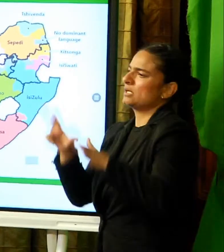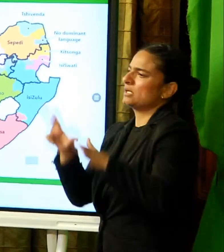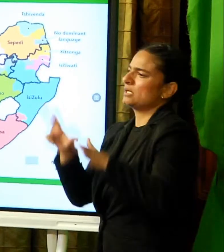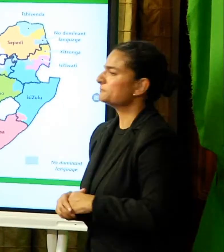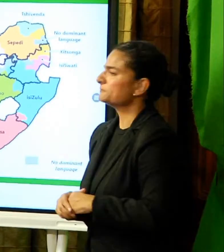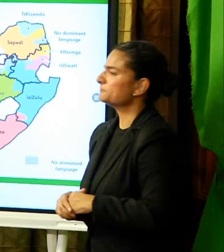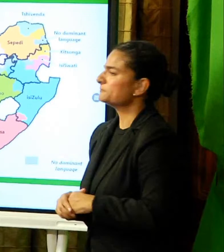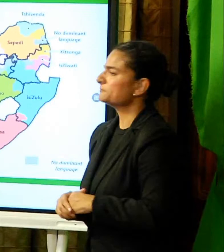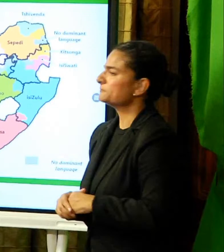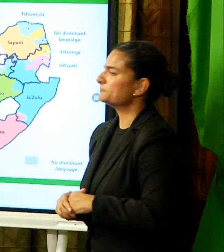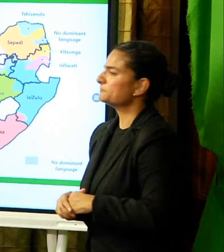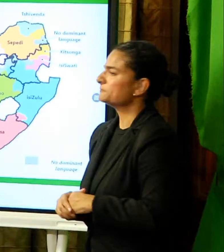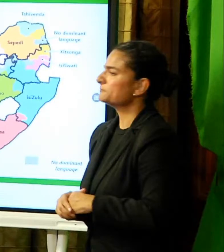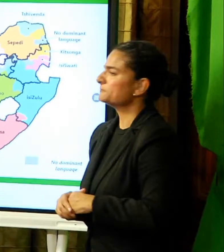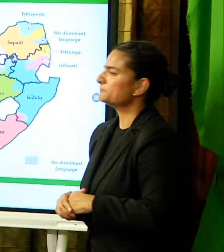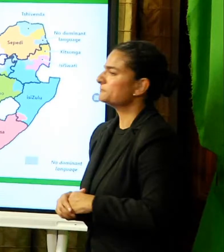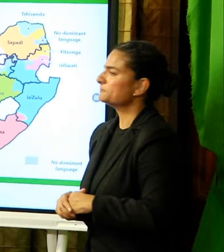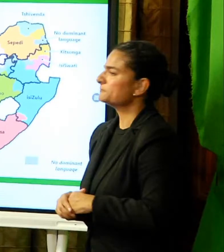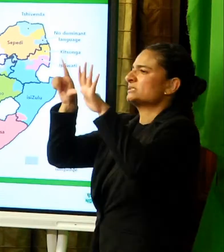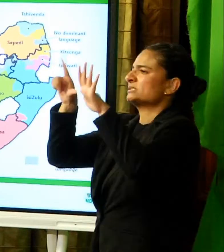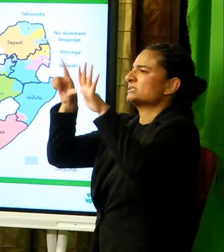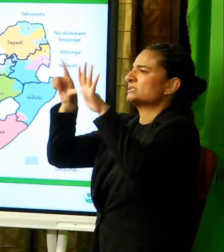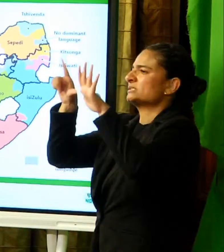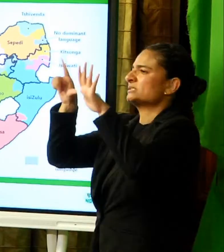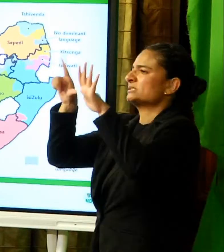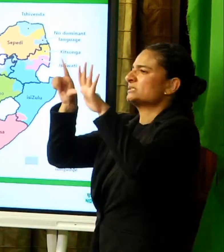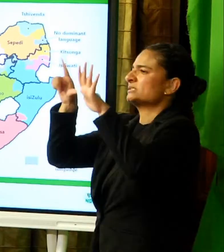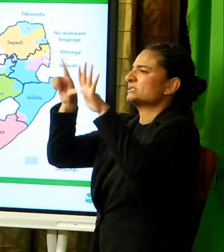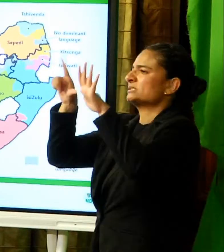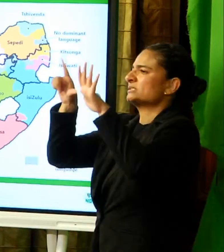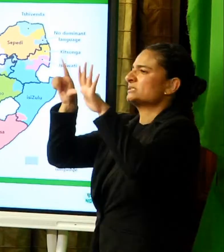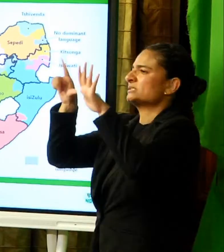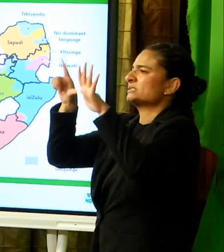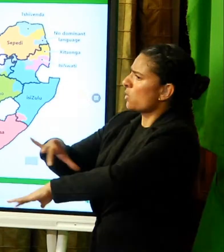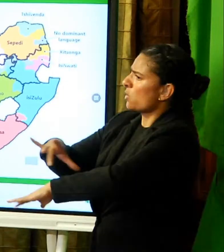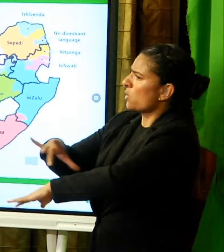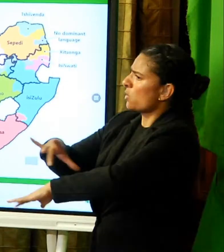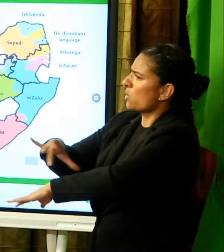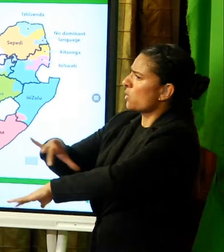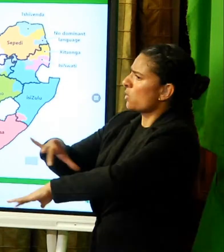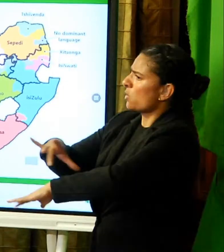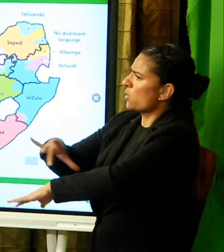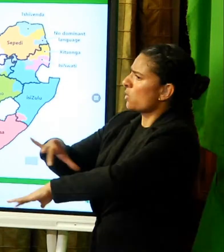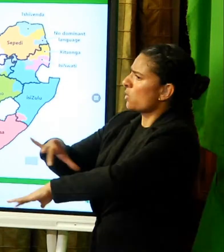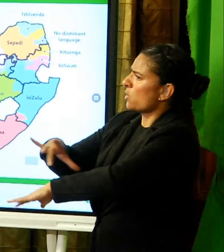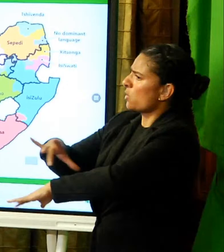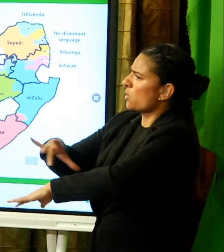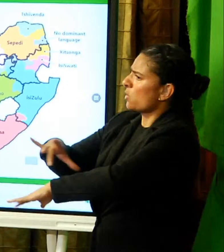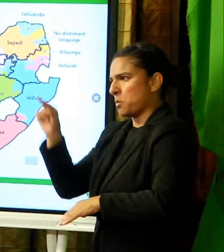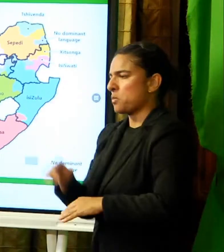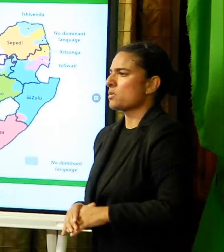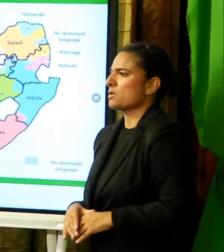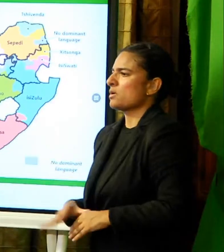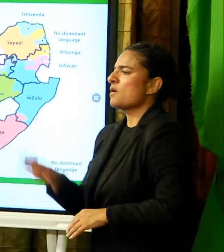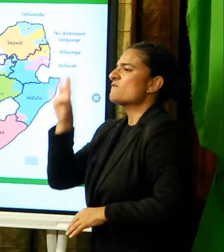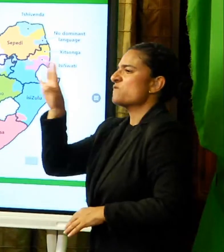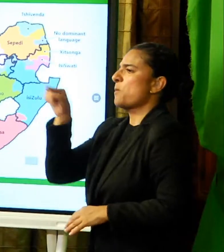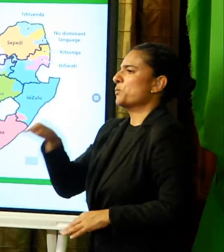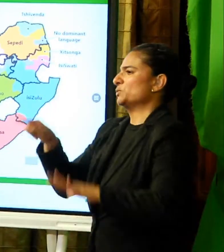State, 7.8%. Xitsonga, mainly in Limpopo, 4.7%.